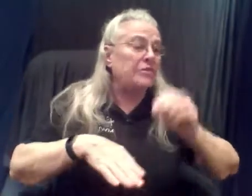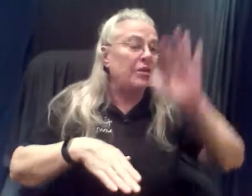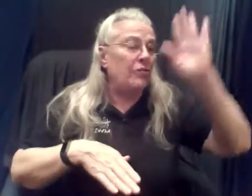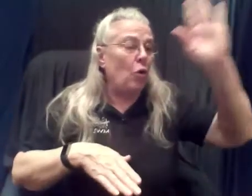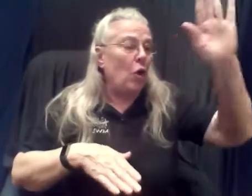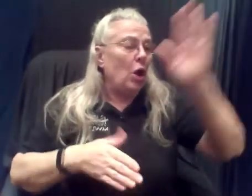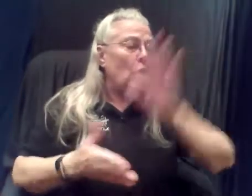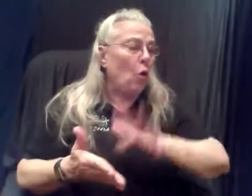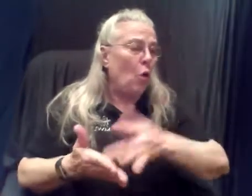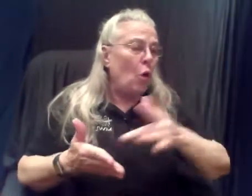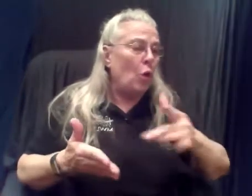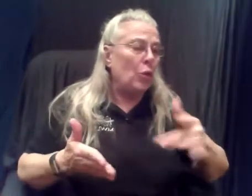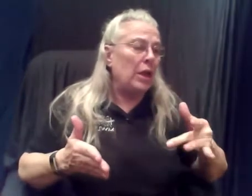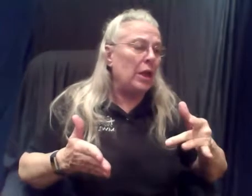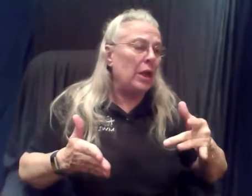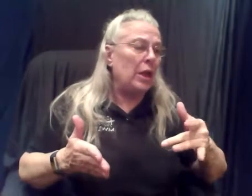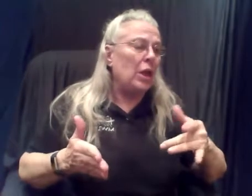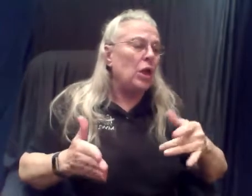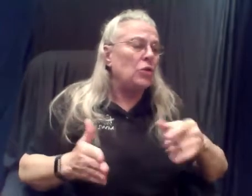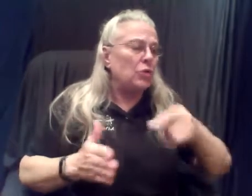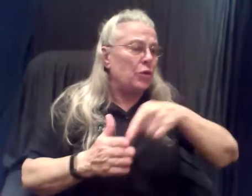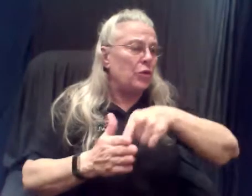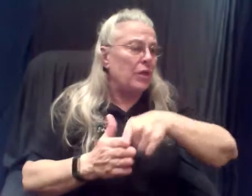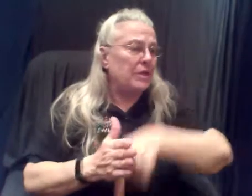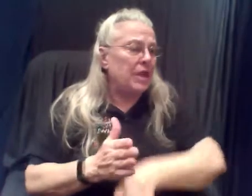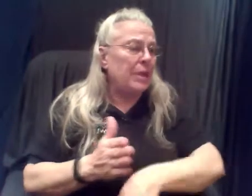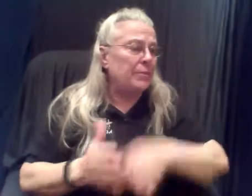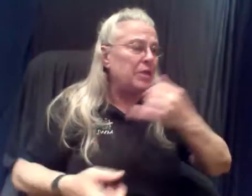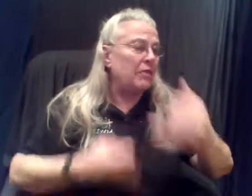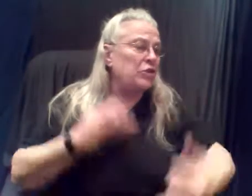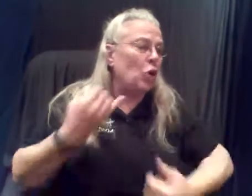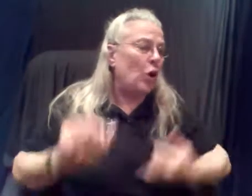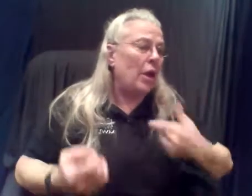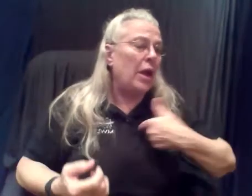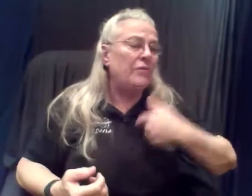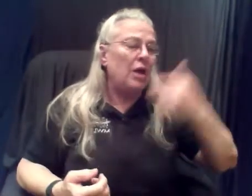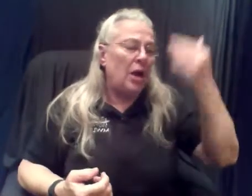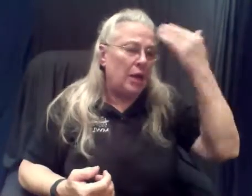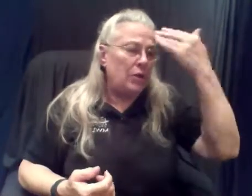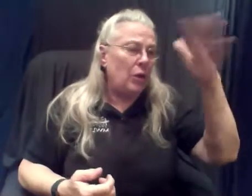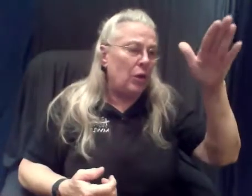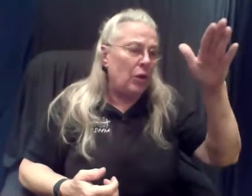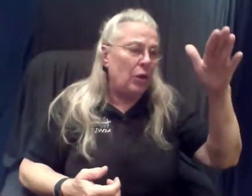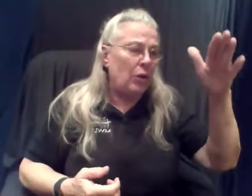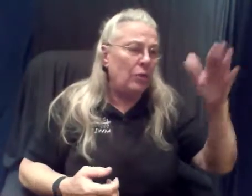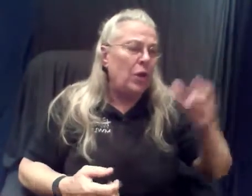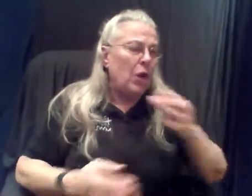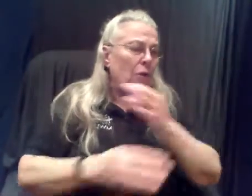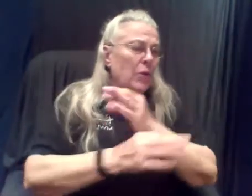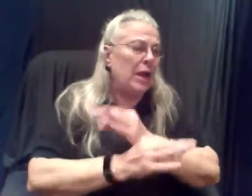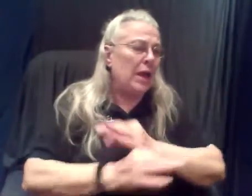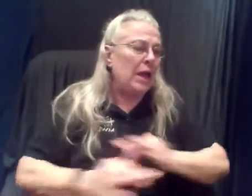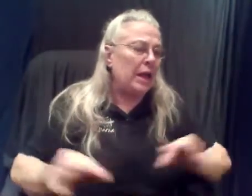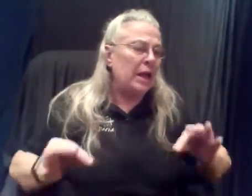your glory to the depths of joy I've not known. Release